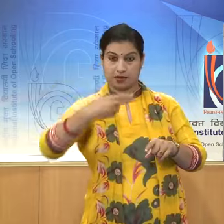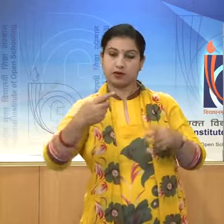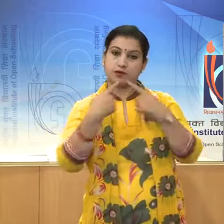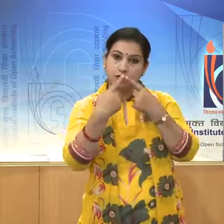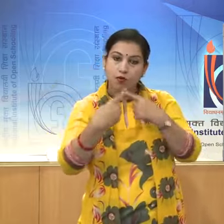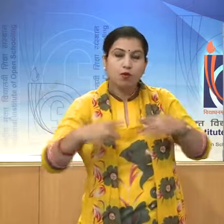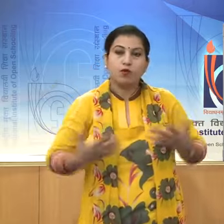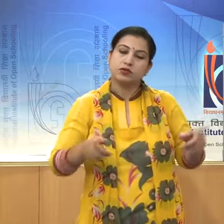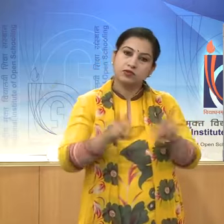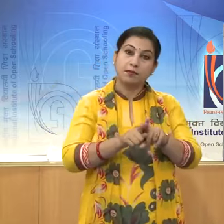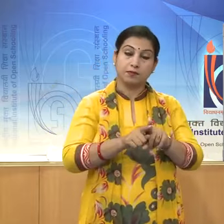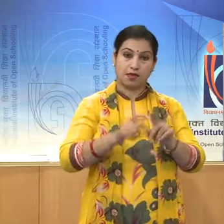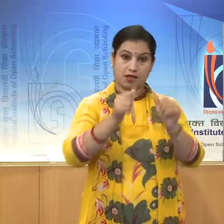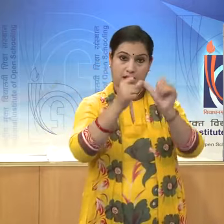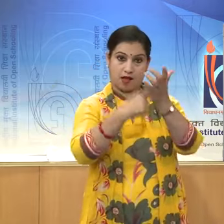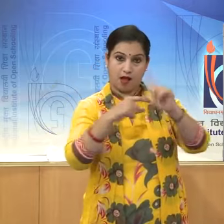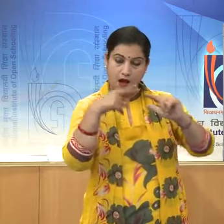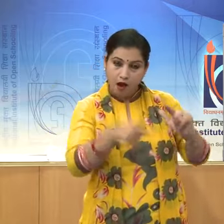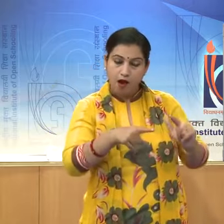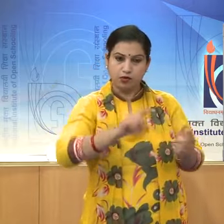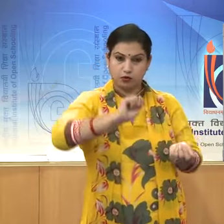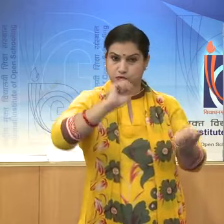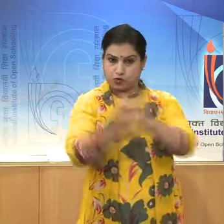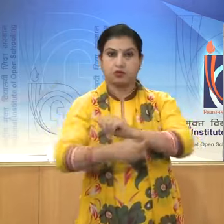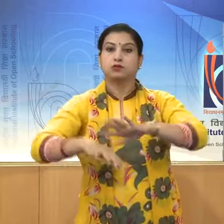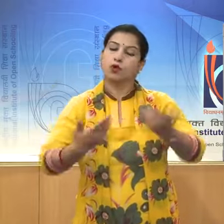in 14th to 17th century.